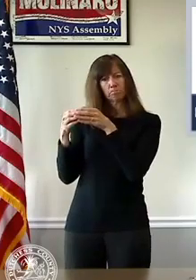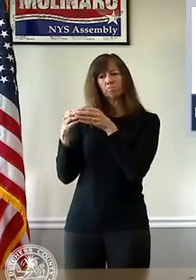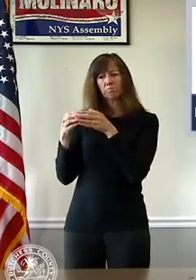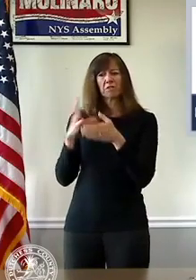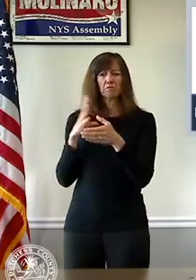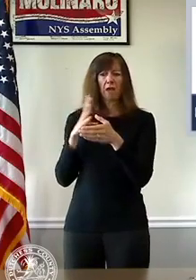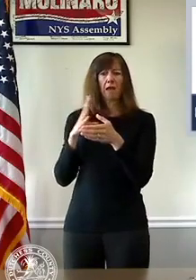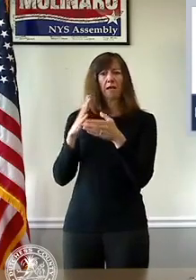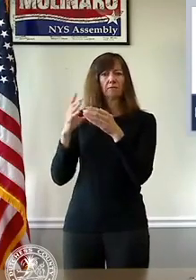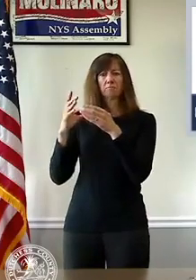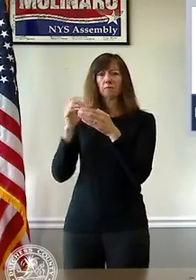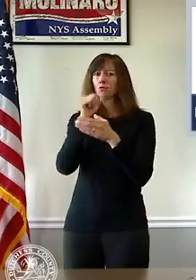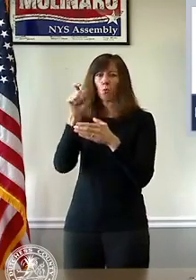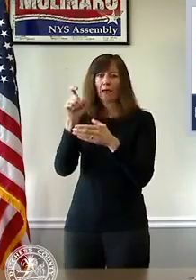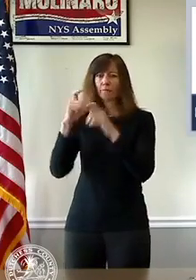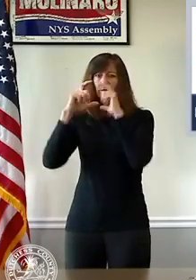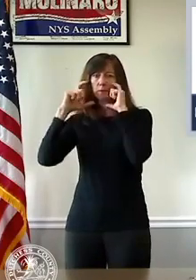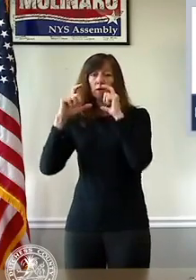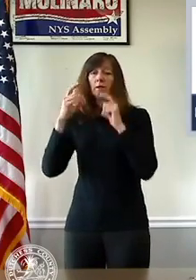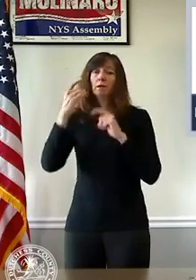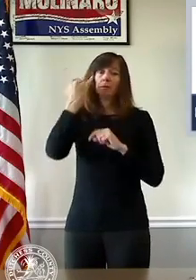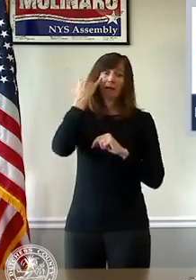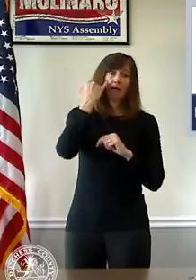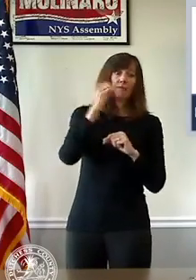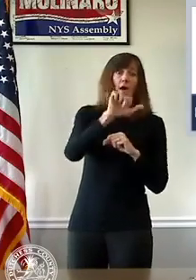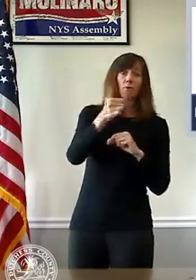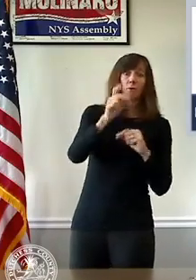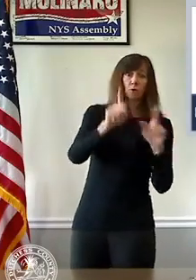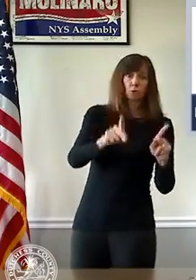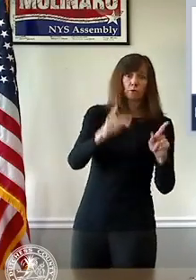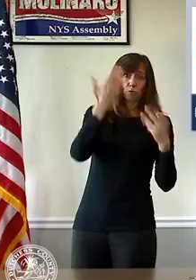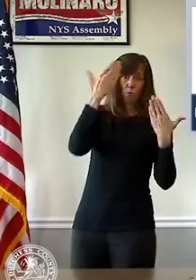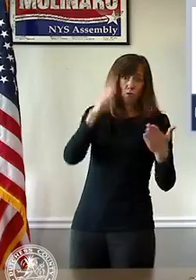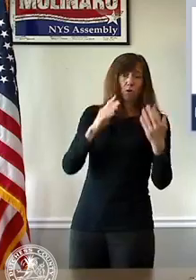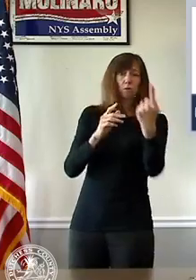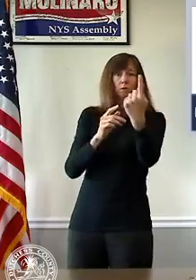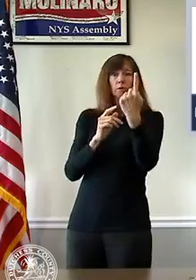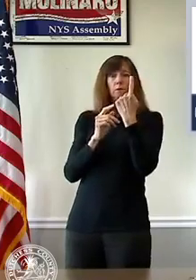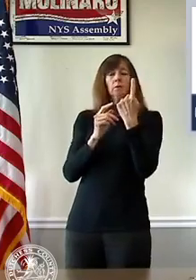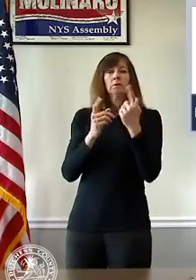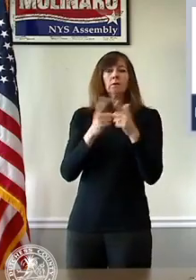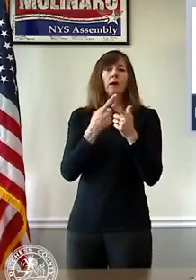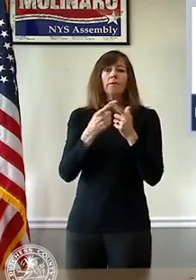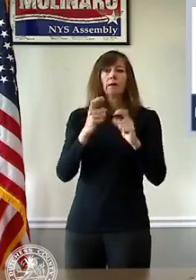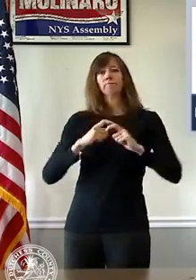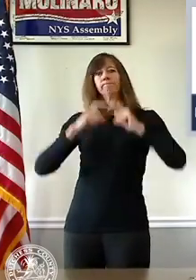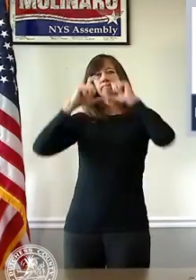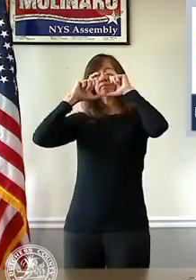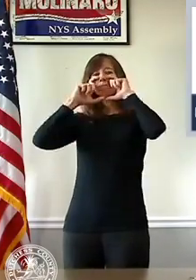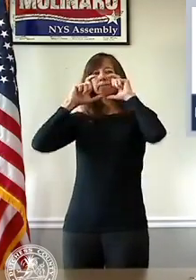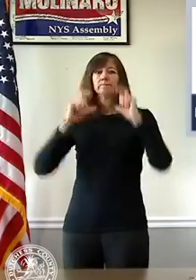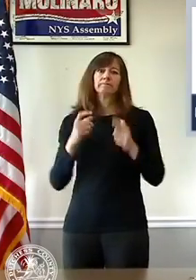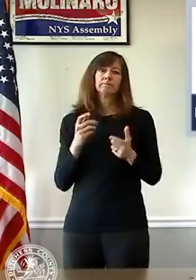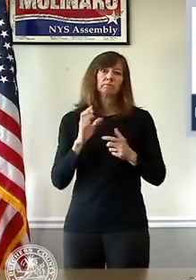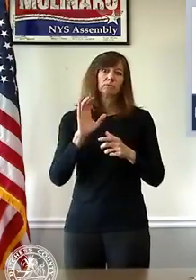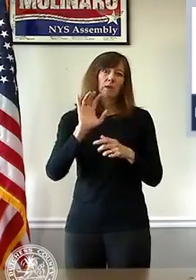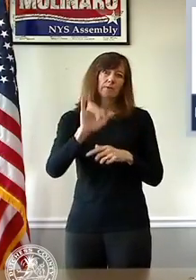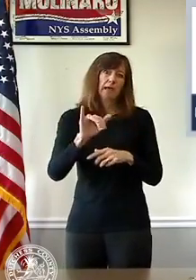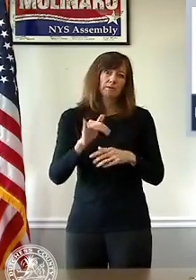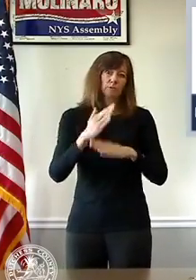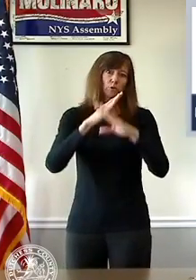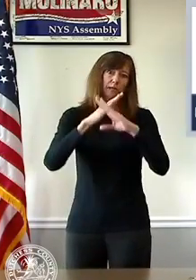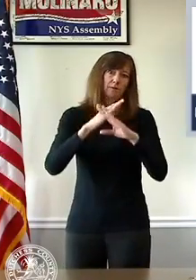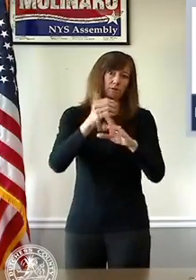contact or close proximity to somebody, you want it, and you'll want to be able to cover your face, and keep in mind that is considerate to yourself and